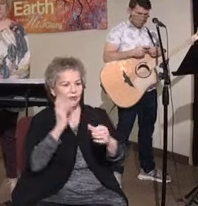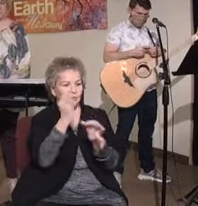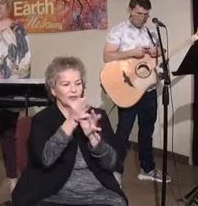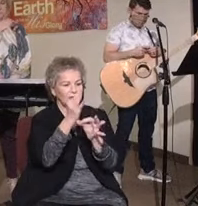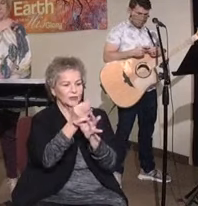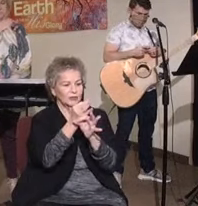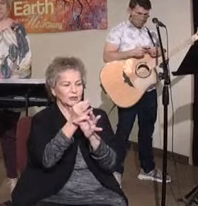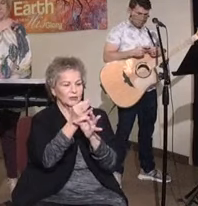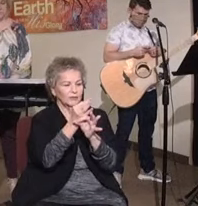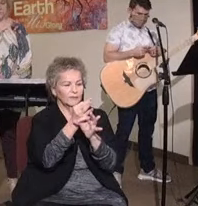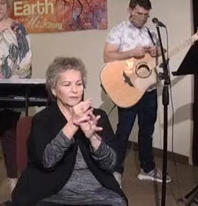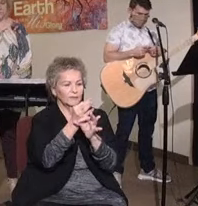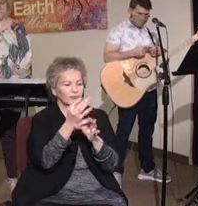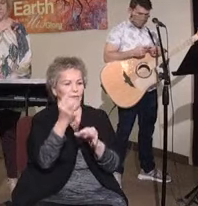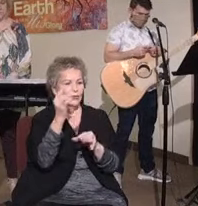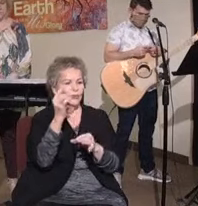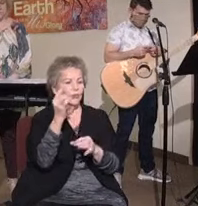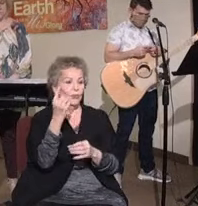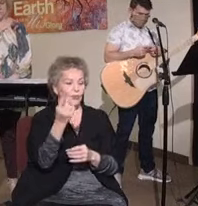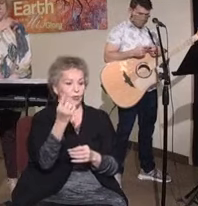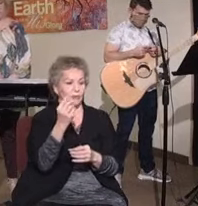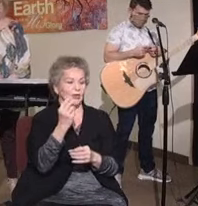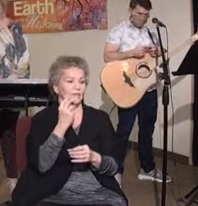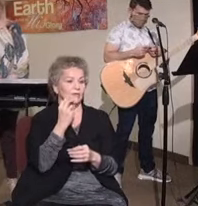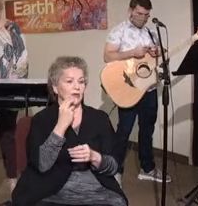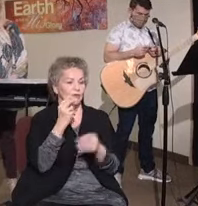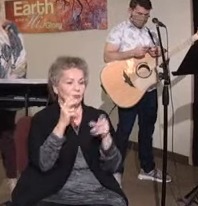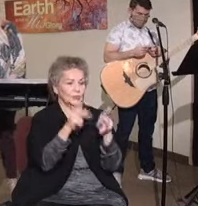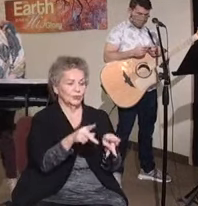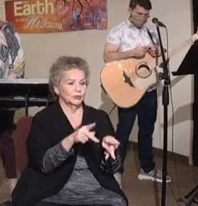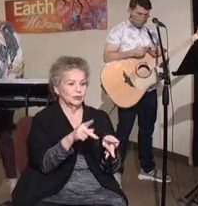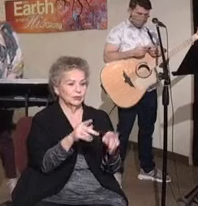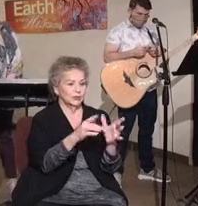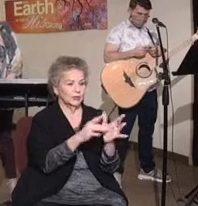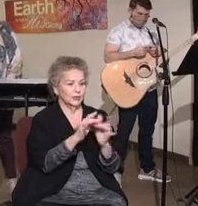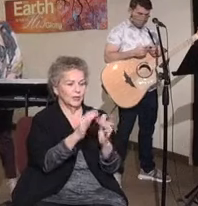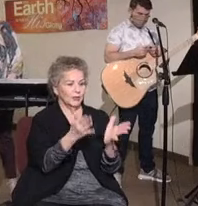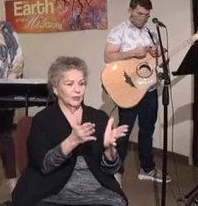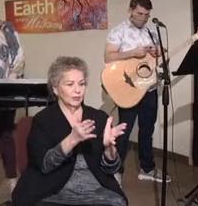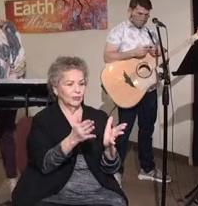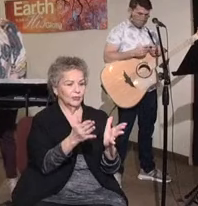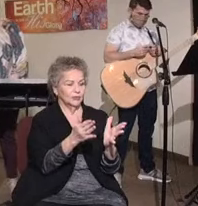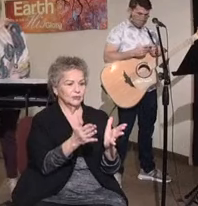faith. One of my favorite persons in the Bible is Paul.